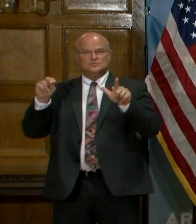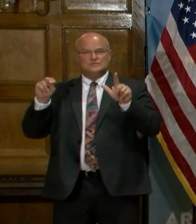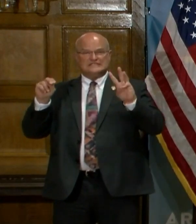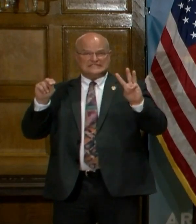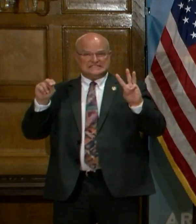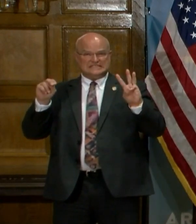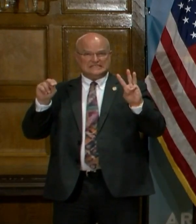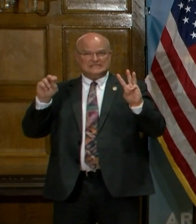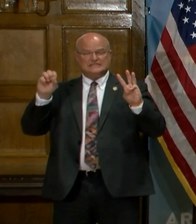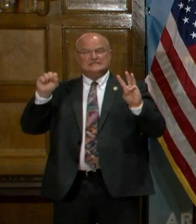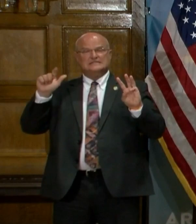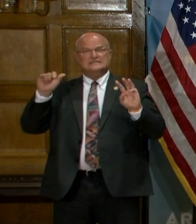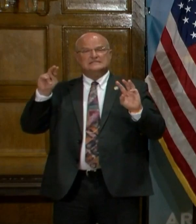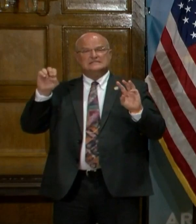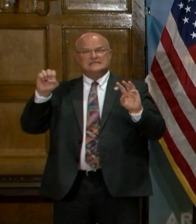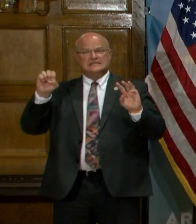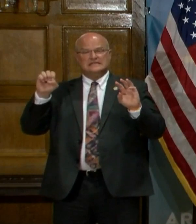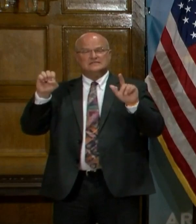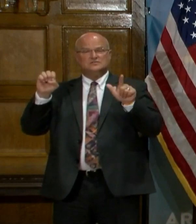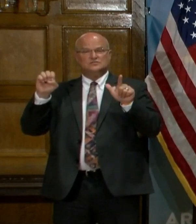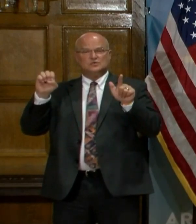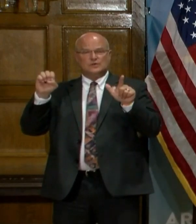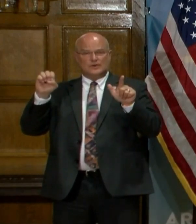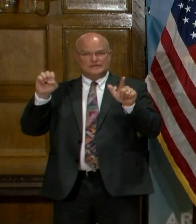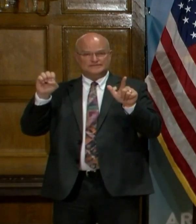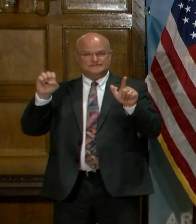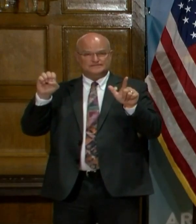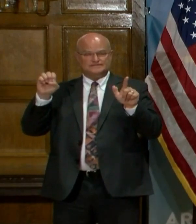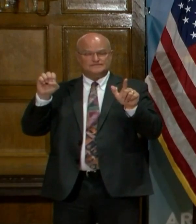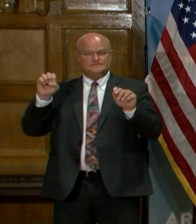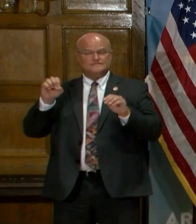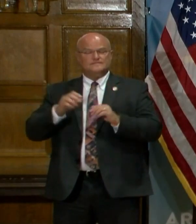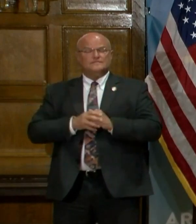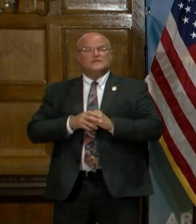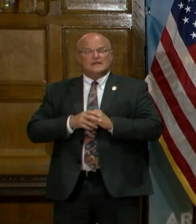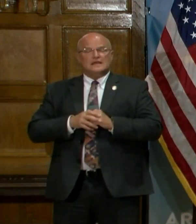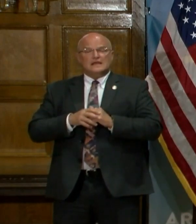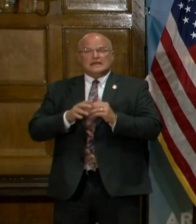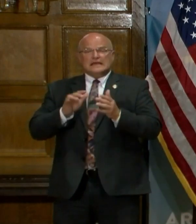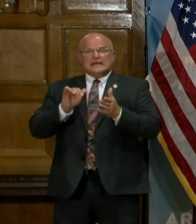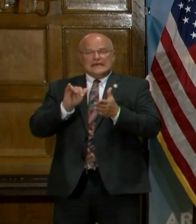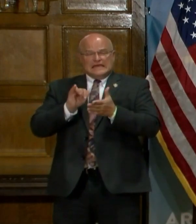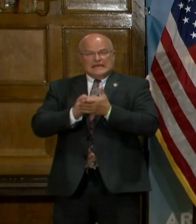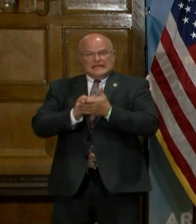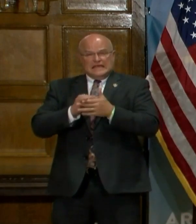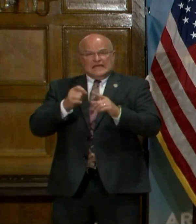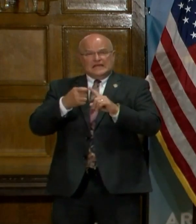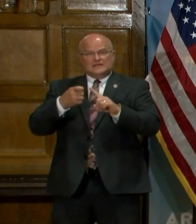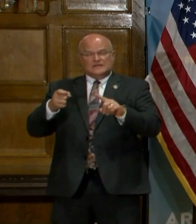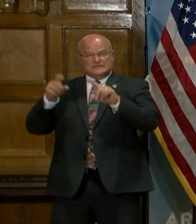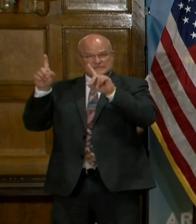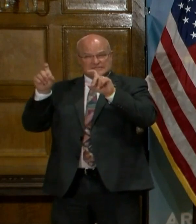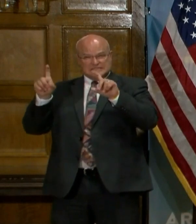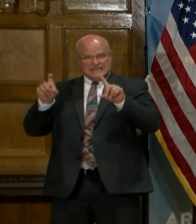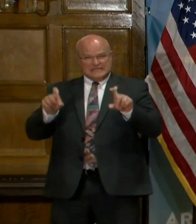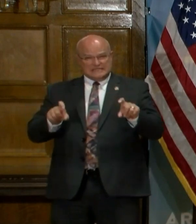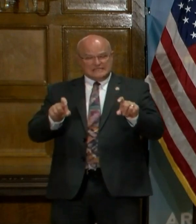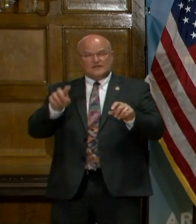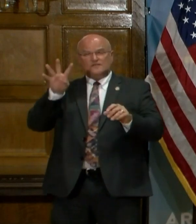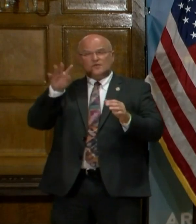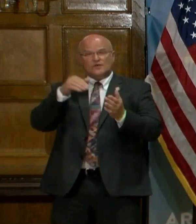26, and Saline County 21. And that is out of testing numbers of